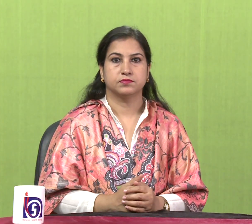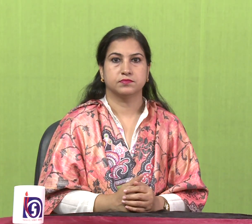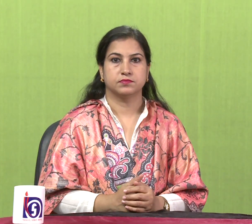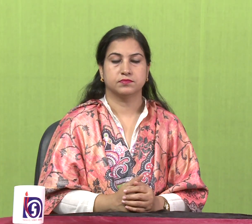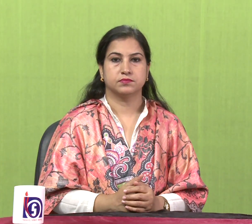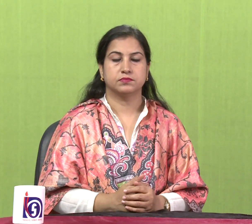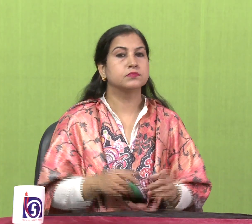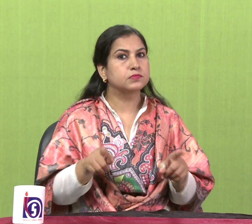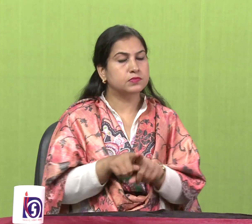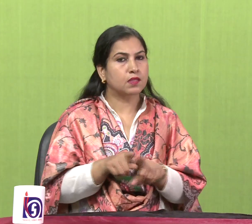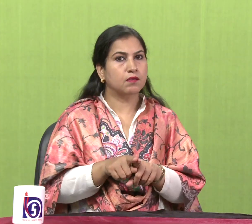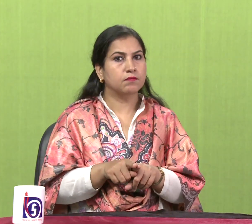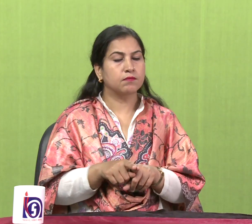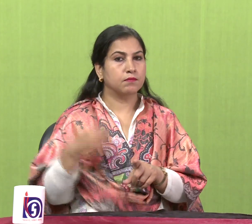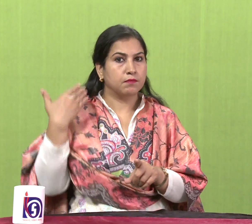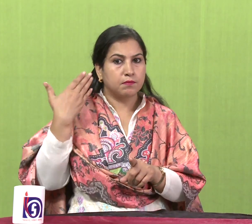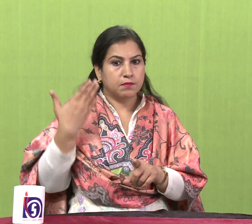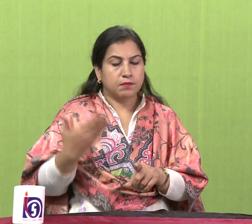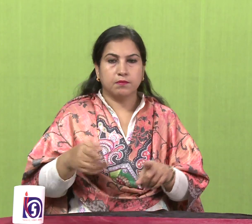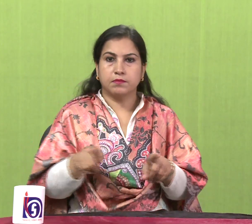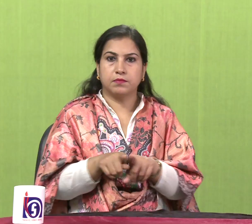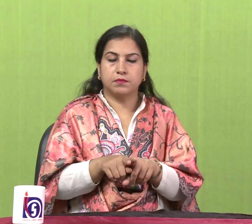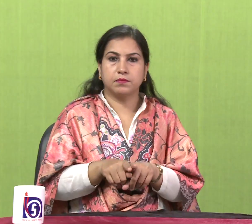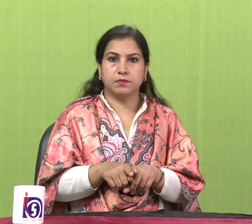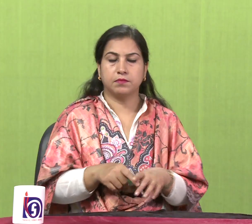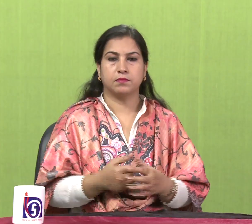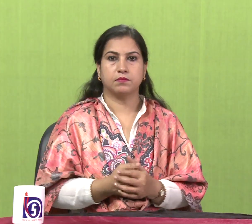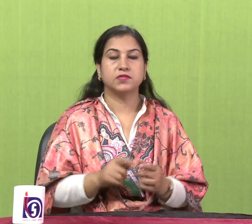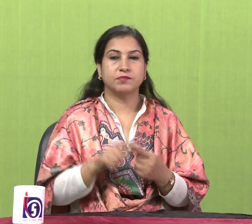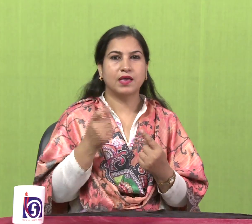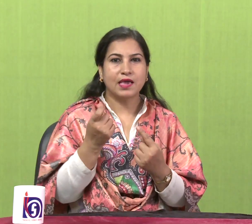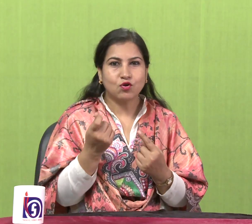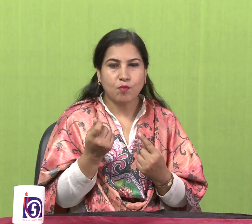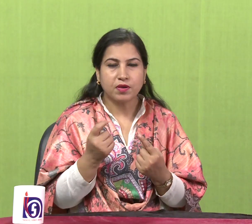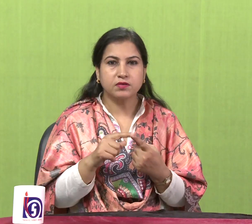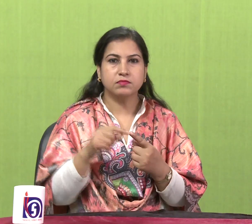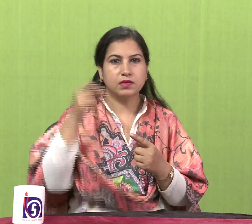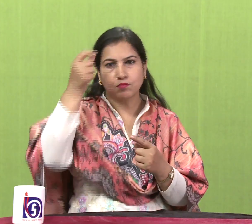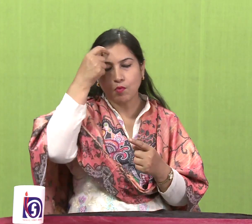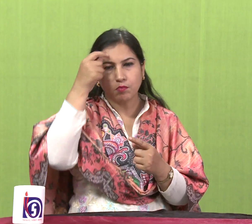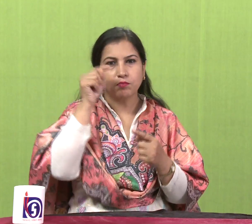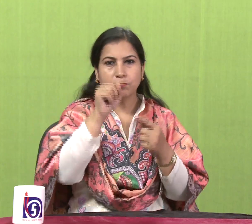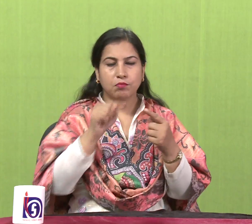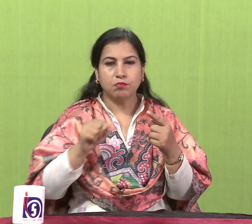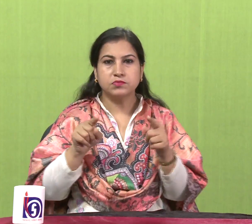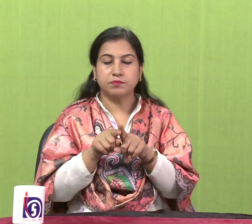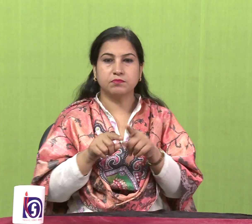We have came to know about economic causes like industrialization.